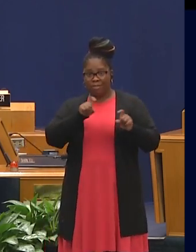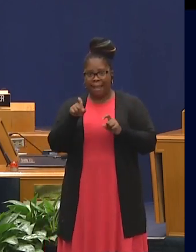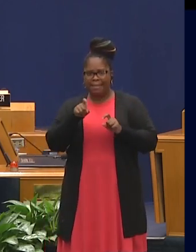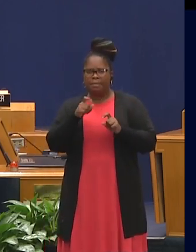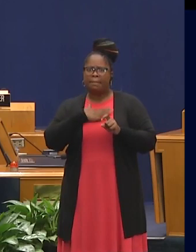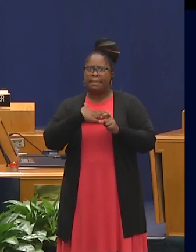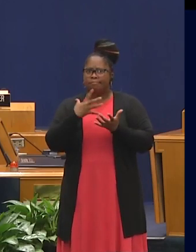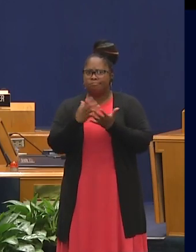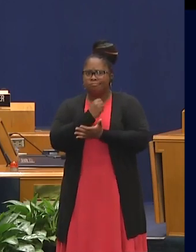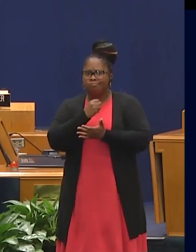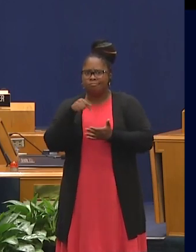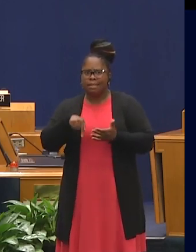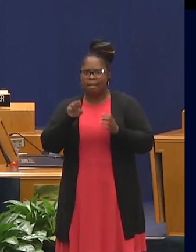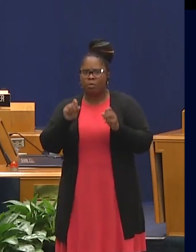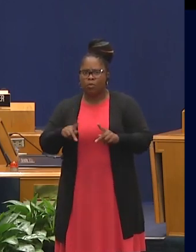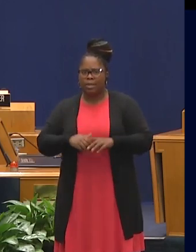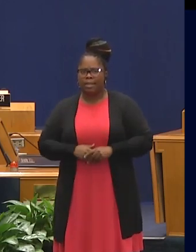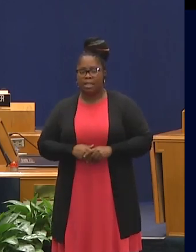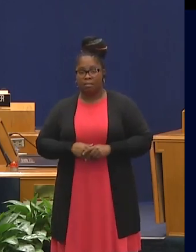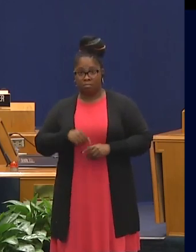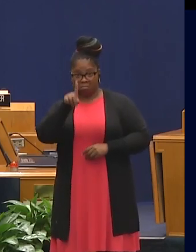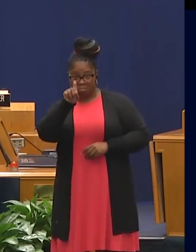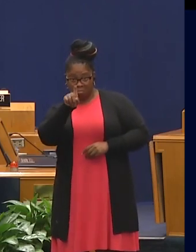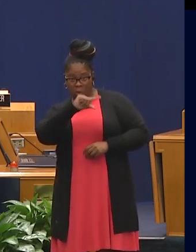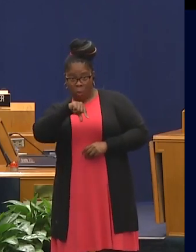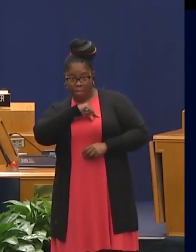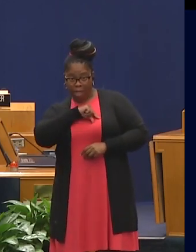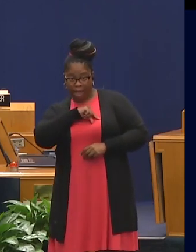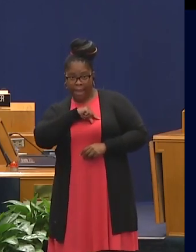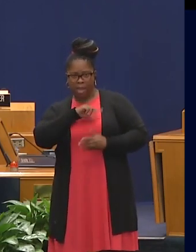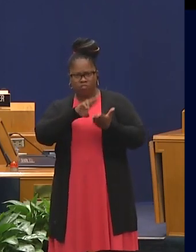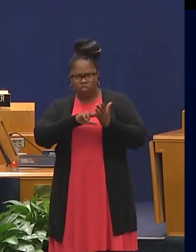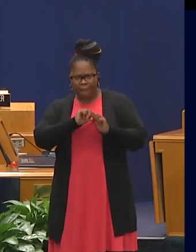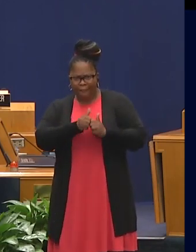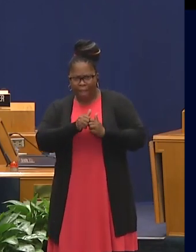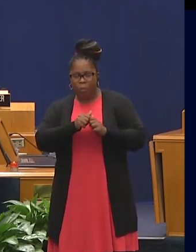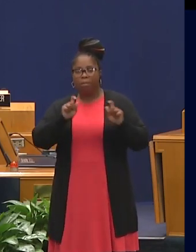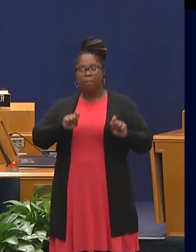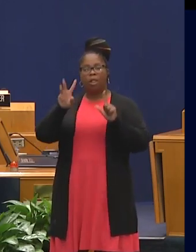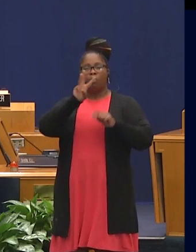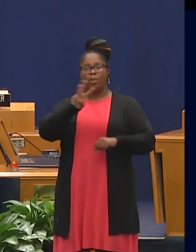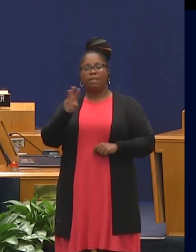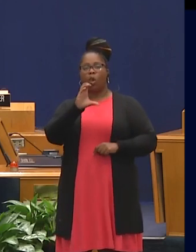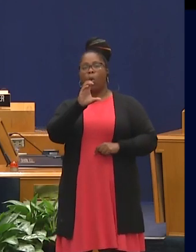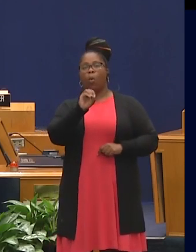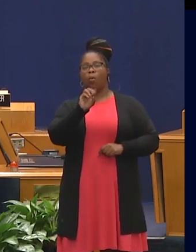opportunity. You can find out if you qualify and register for testing by visiting our website at